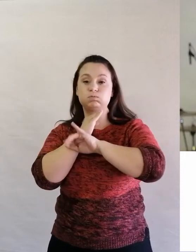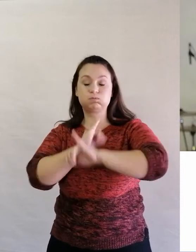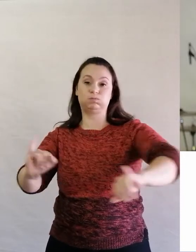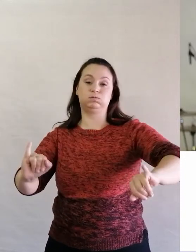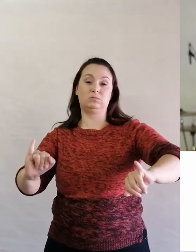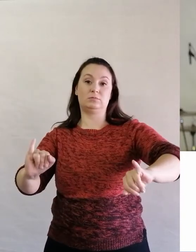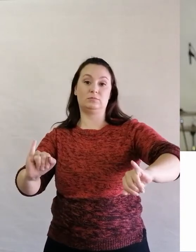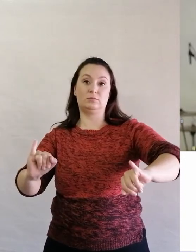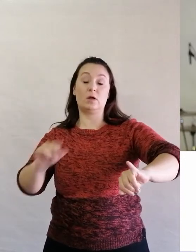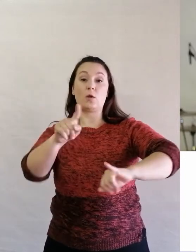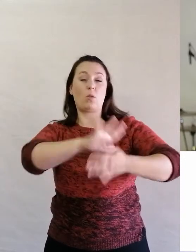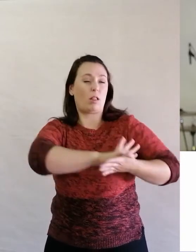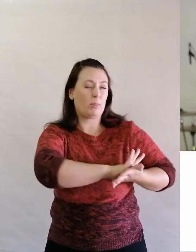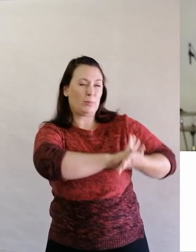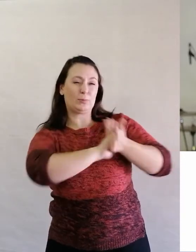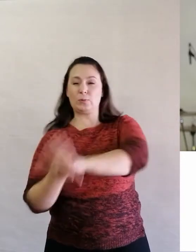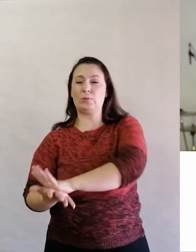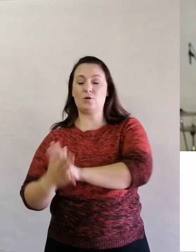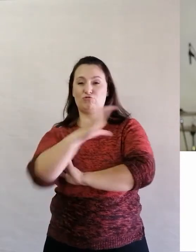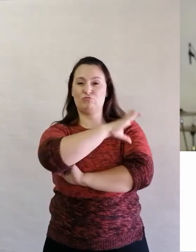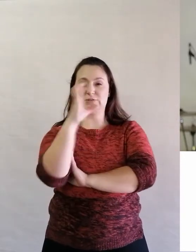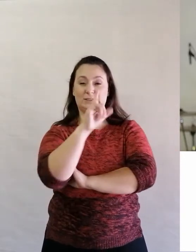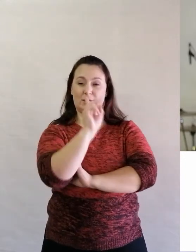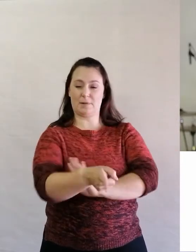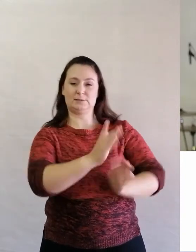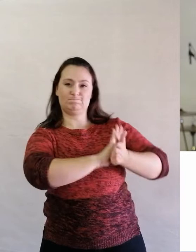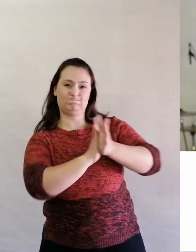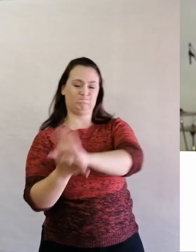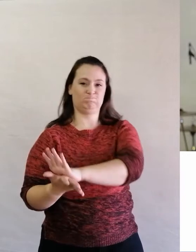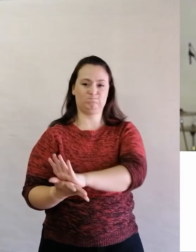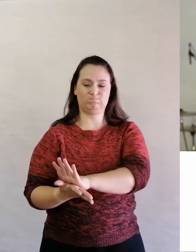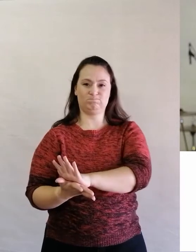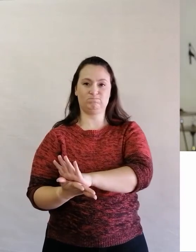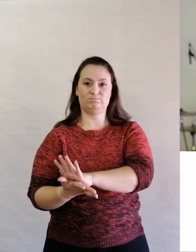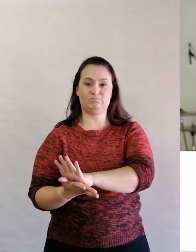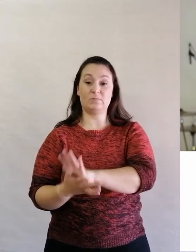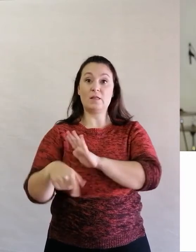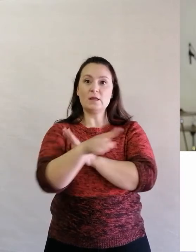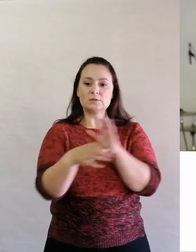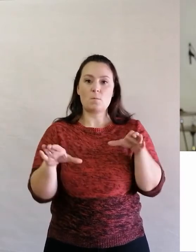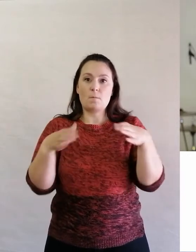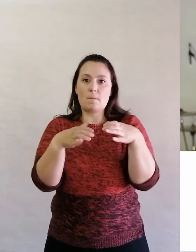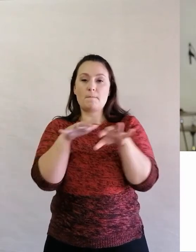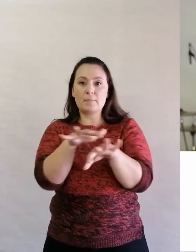this mission of destroying Christianity. How dare this group of people claim that Jesus